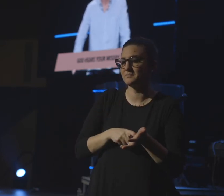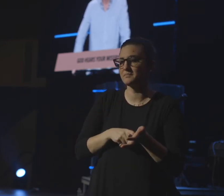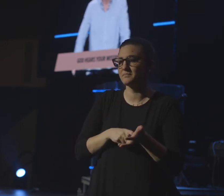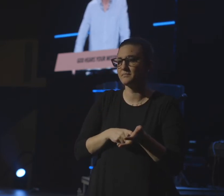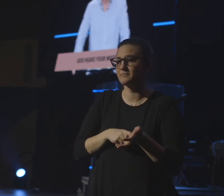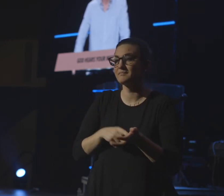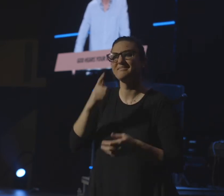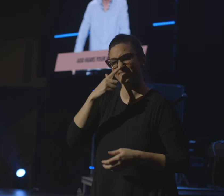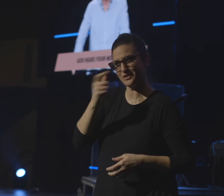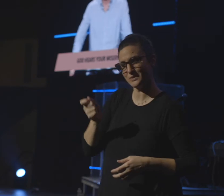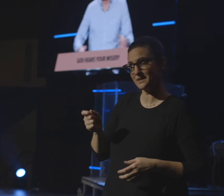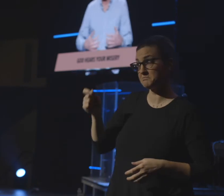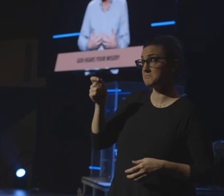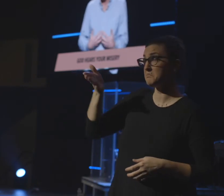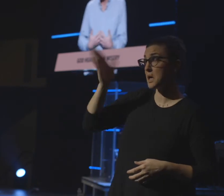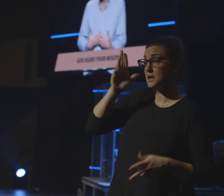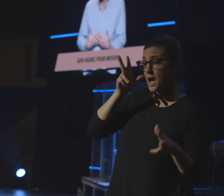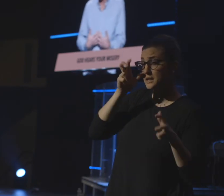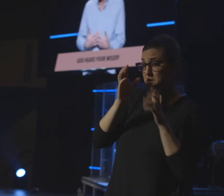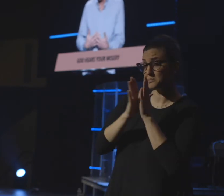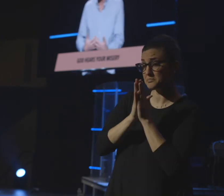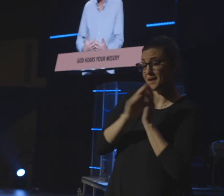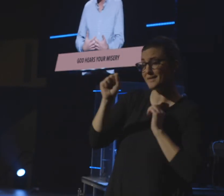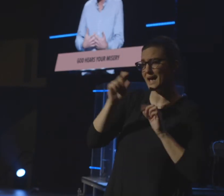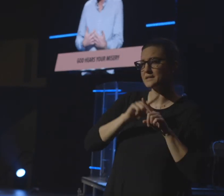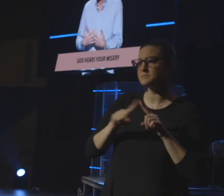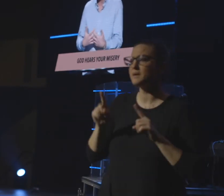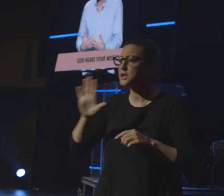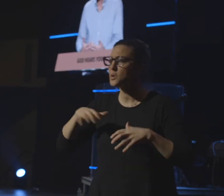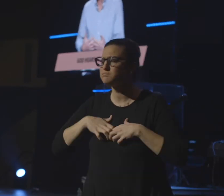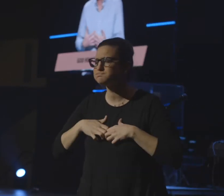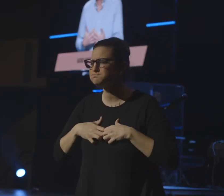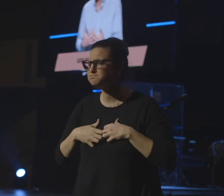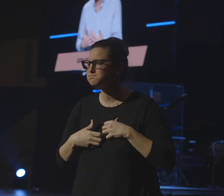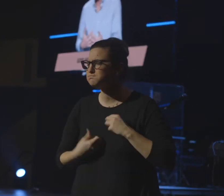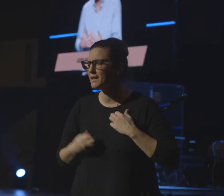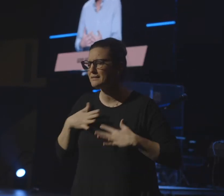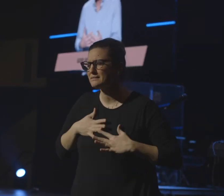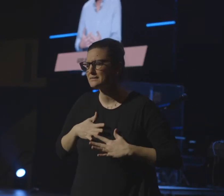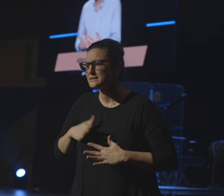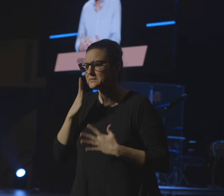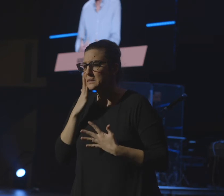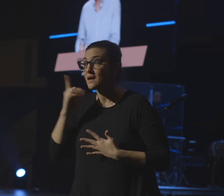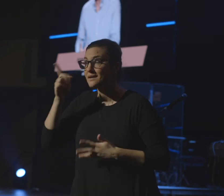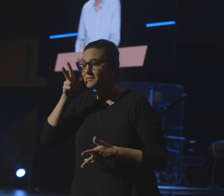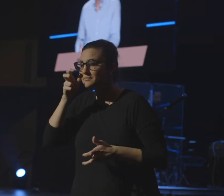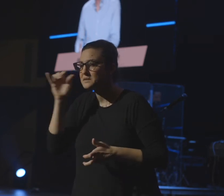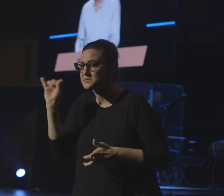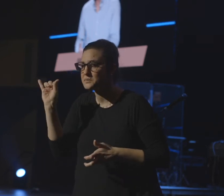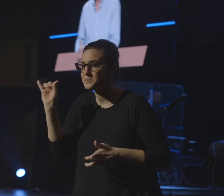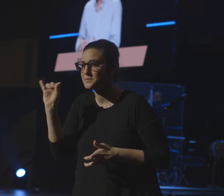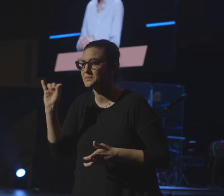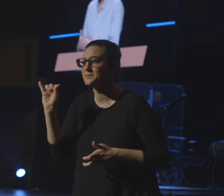Sometimes you go, see, people who don't really have an attitude that have been so defeated, so resolved that God's never